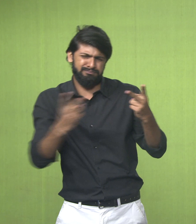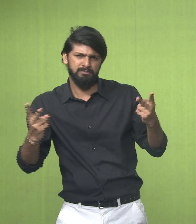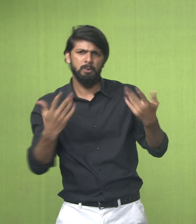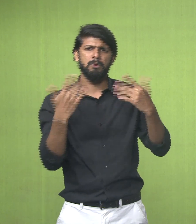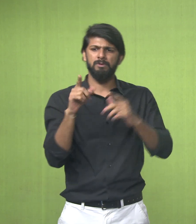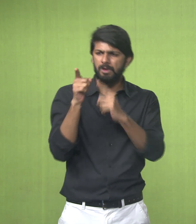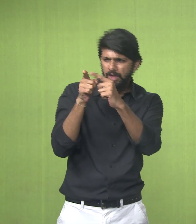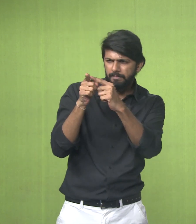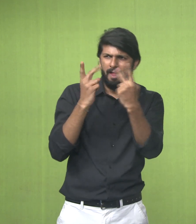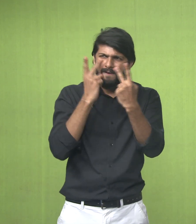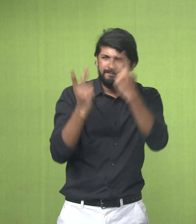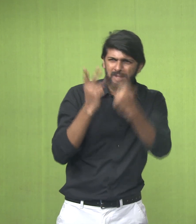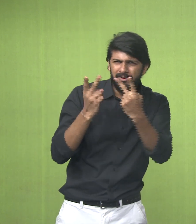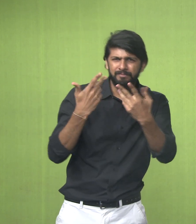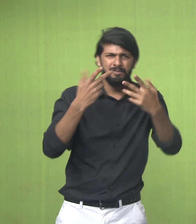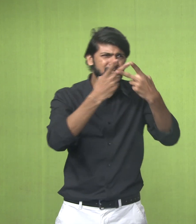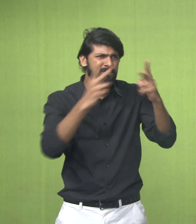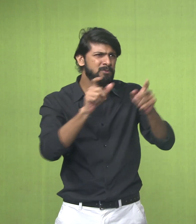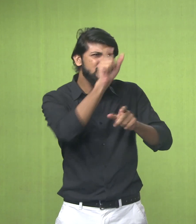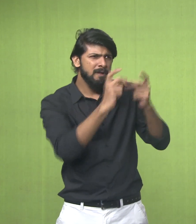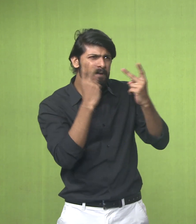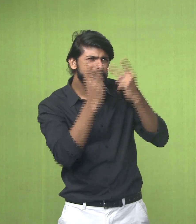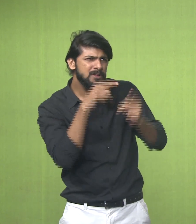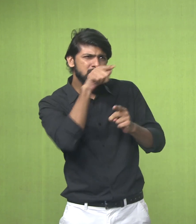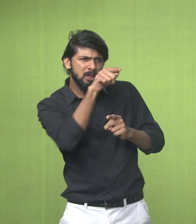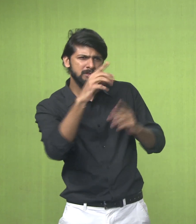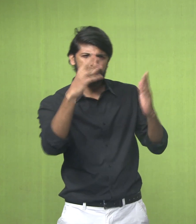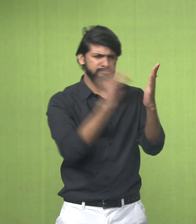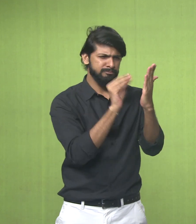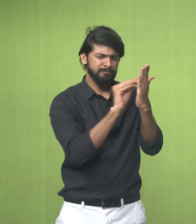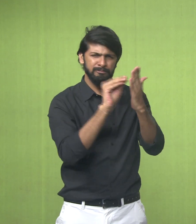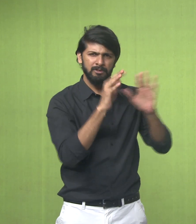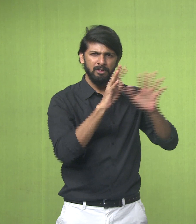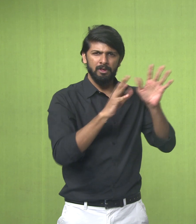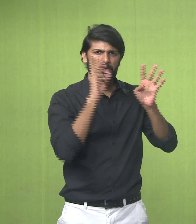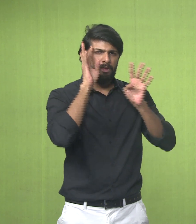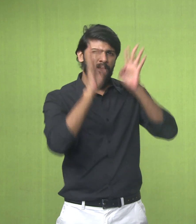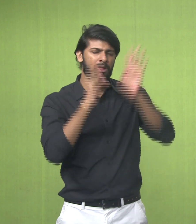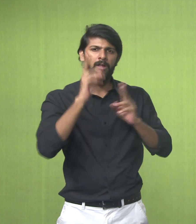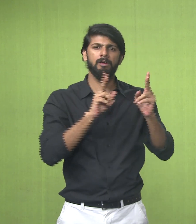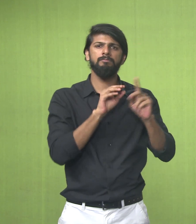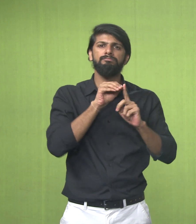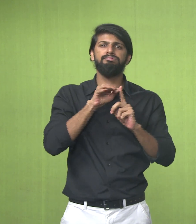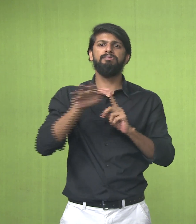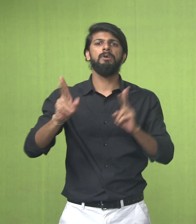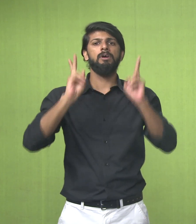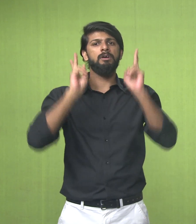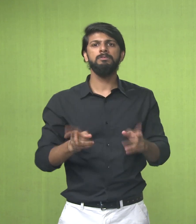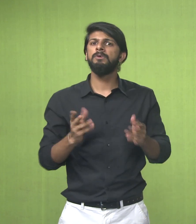their art to create powerful symbols, which is really remarkable. Very visual,